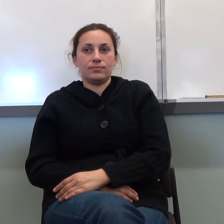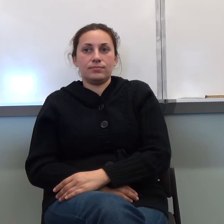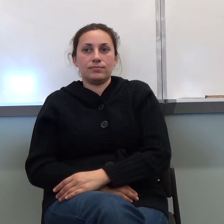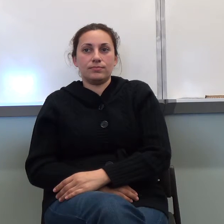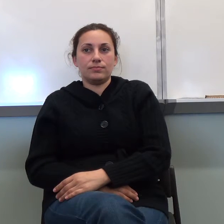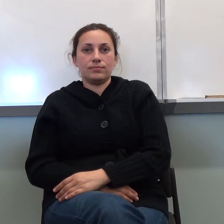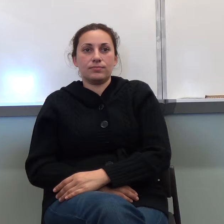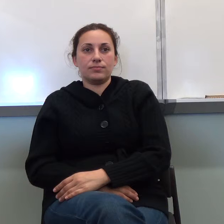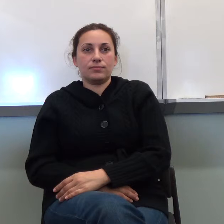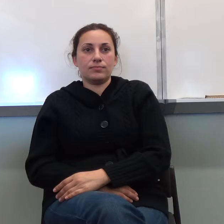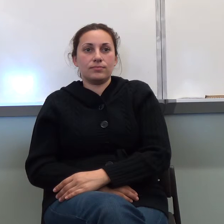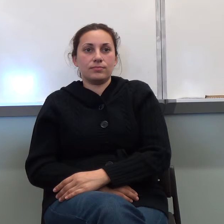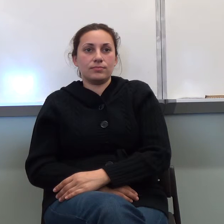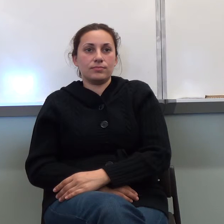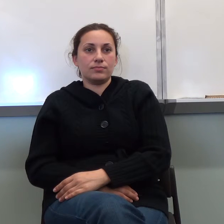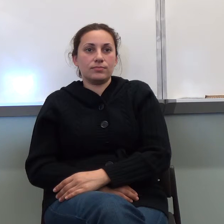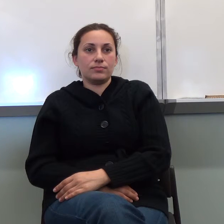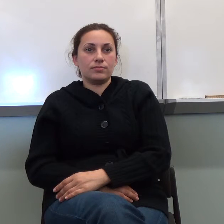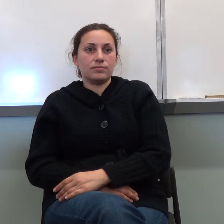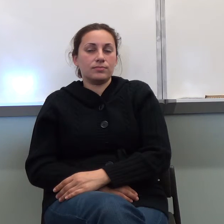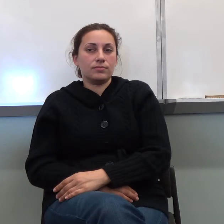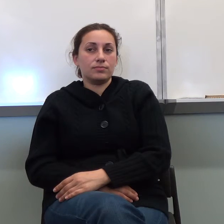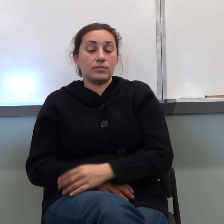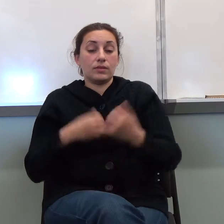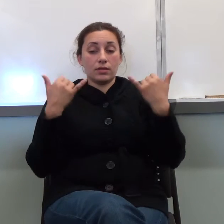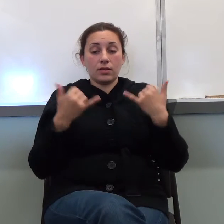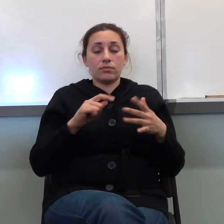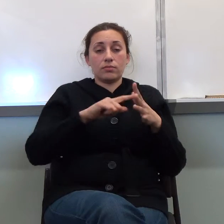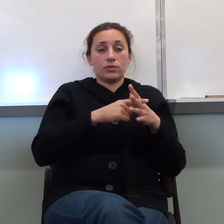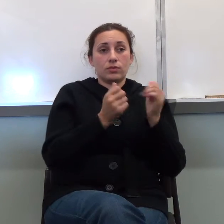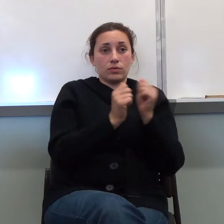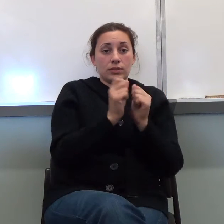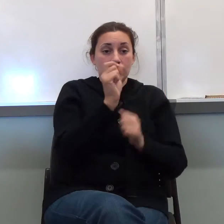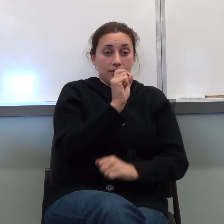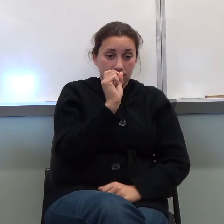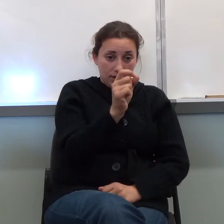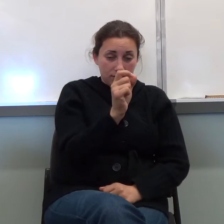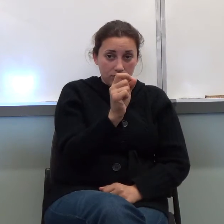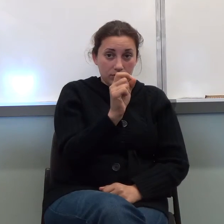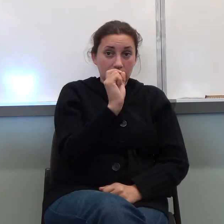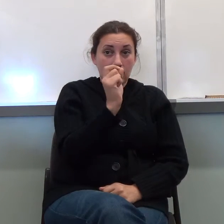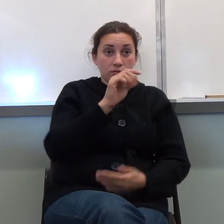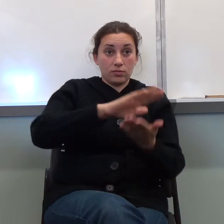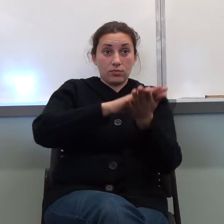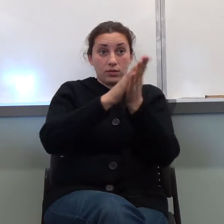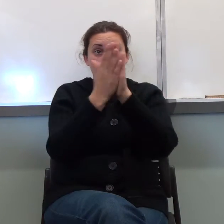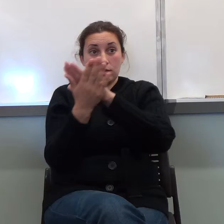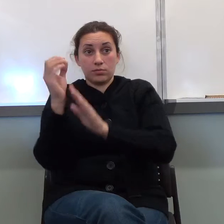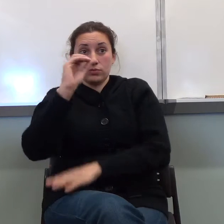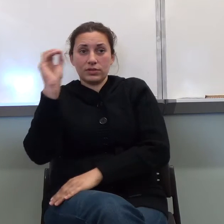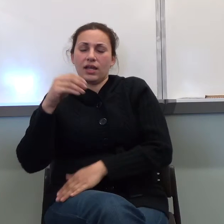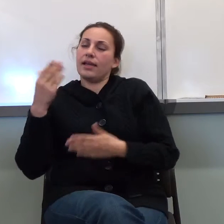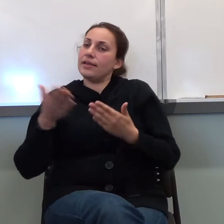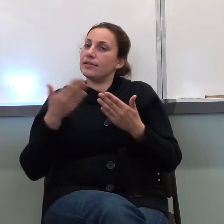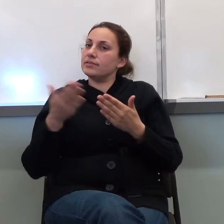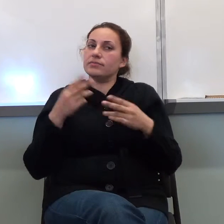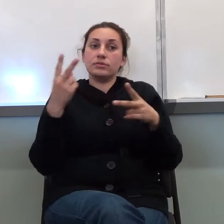All right, now we're starting with a decimal. Remember, decimals to percents are very easy. Multiply by 100, move it over